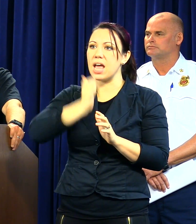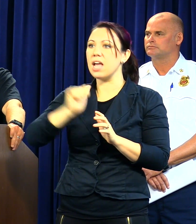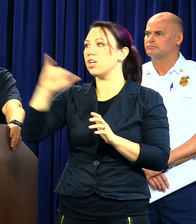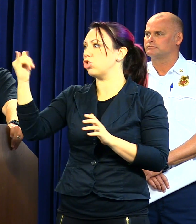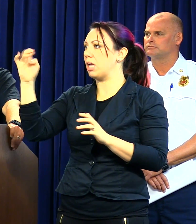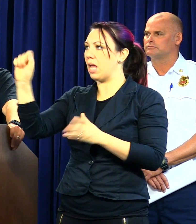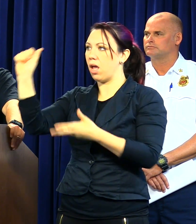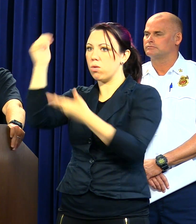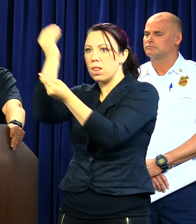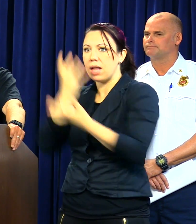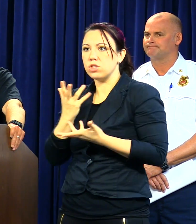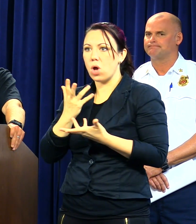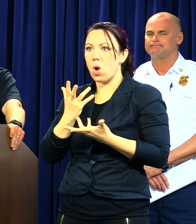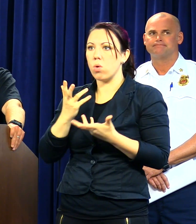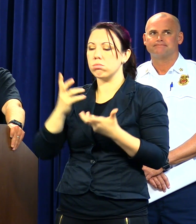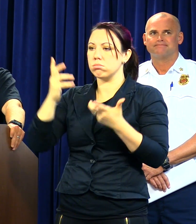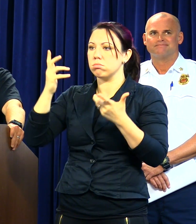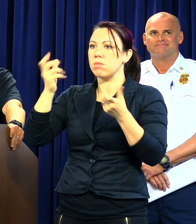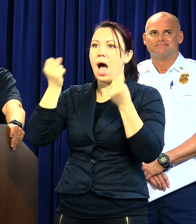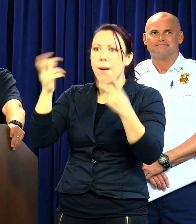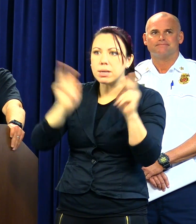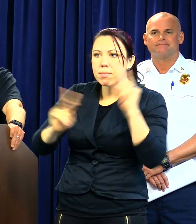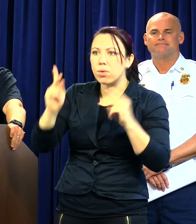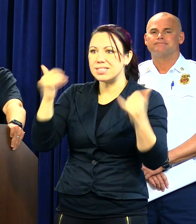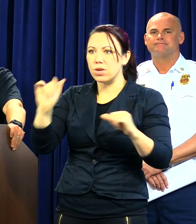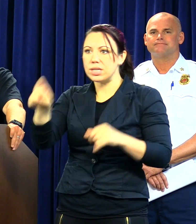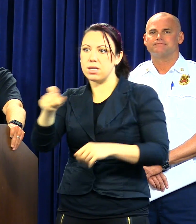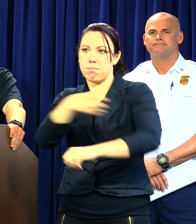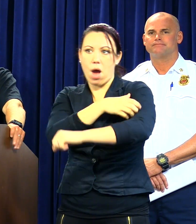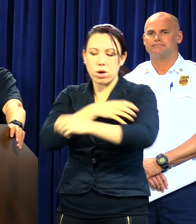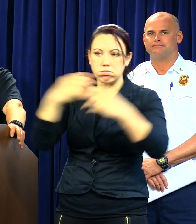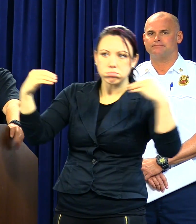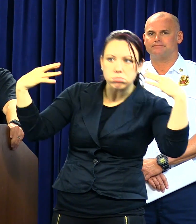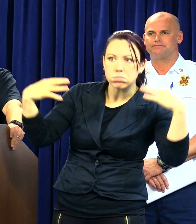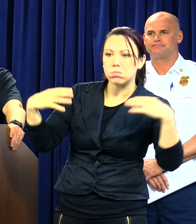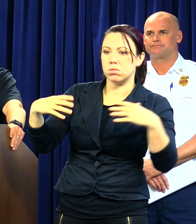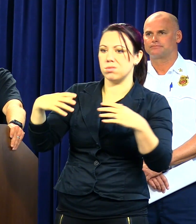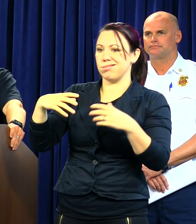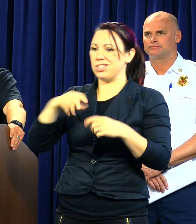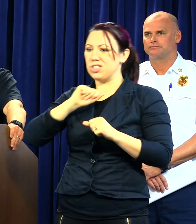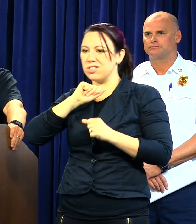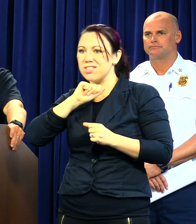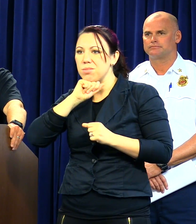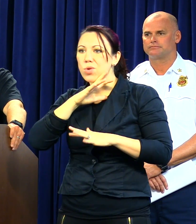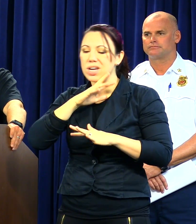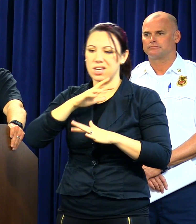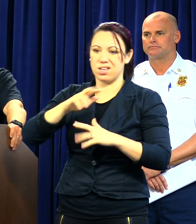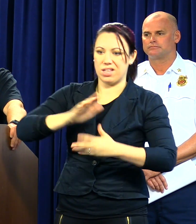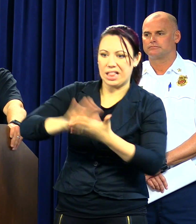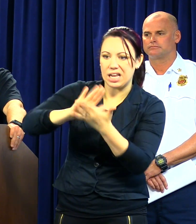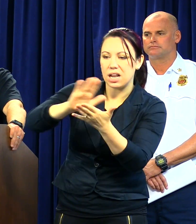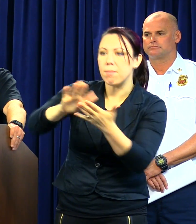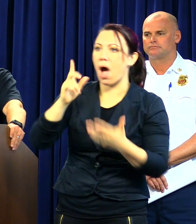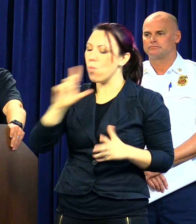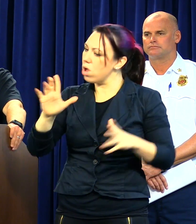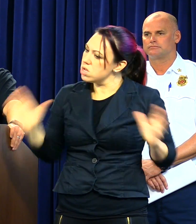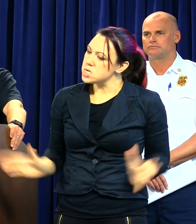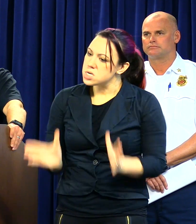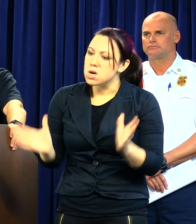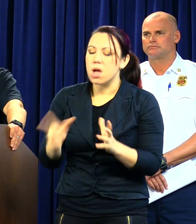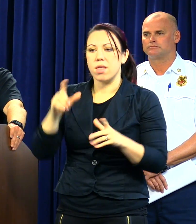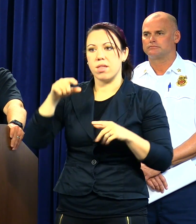on power restoration, debris cleanup. Again, we're just going to work aggressively. I'm going to push aggressively. This team's going to